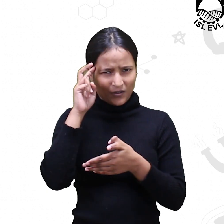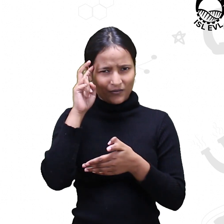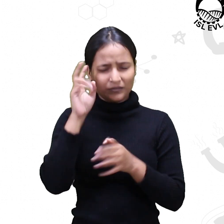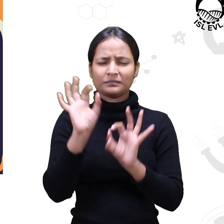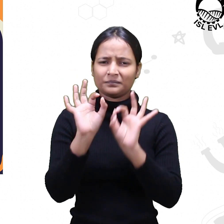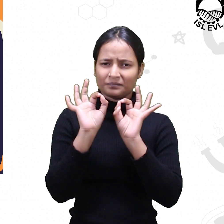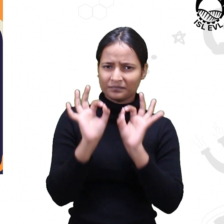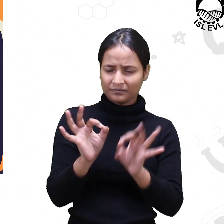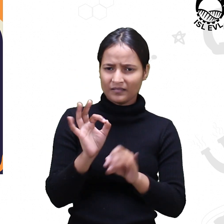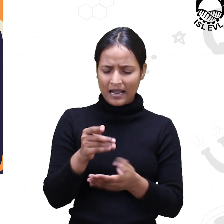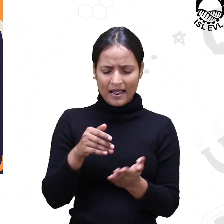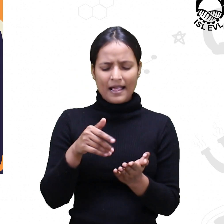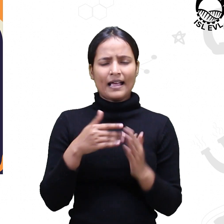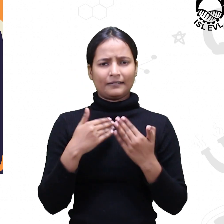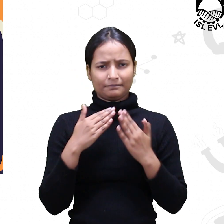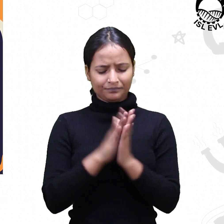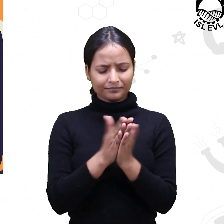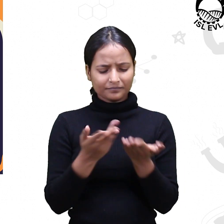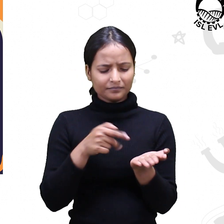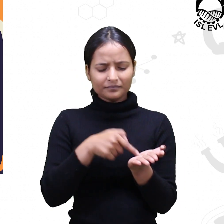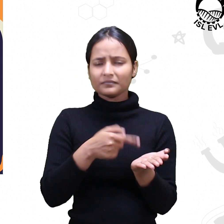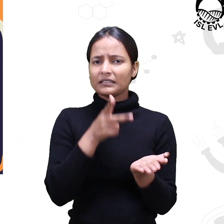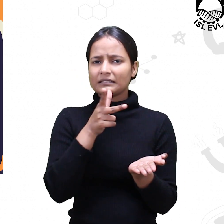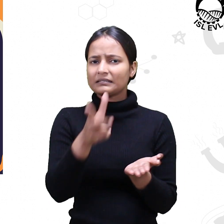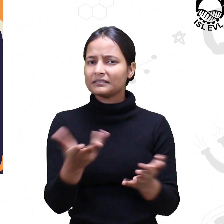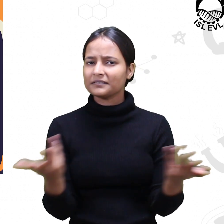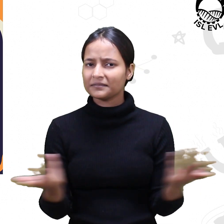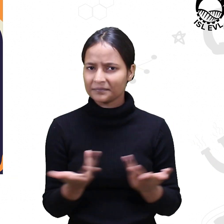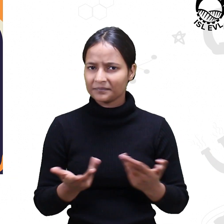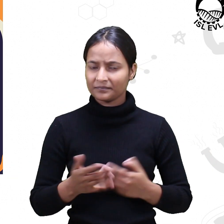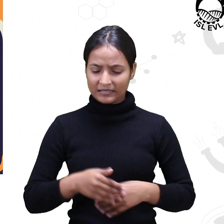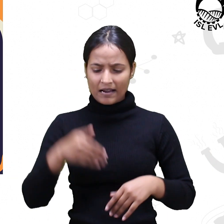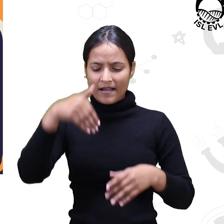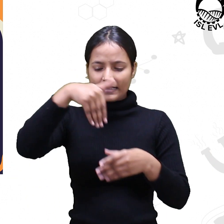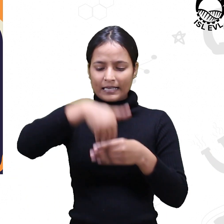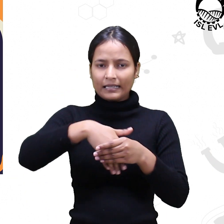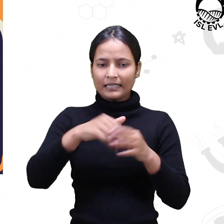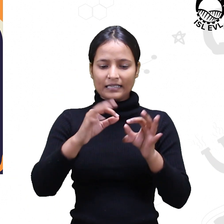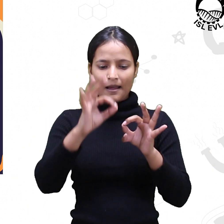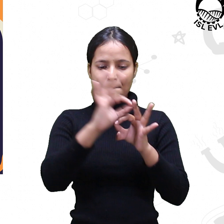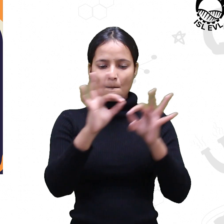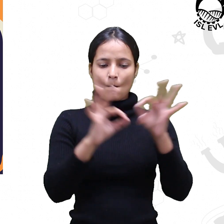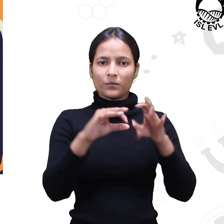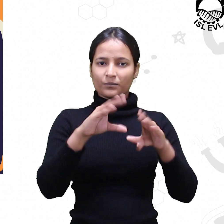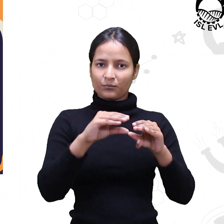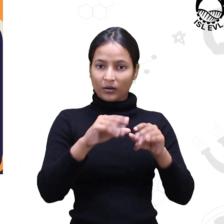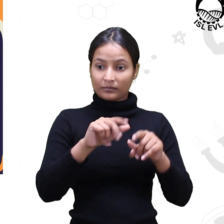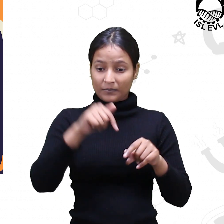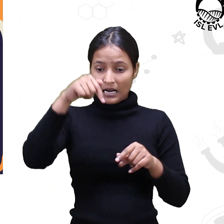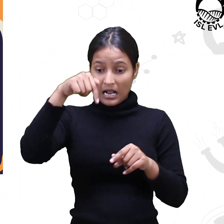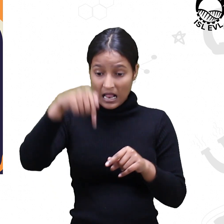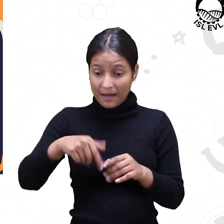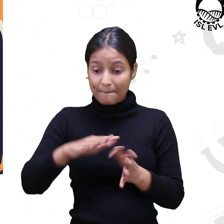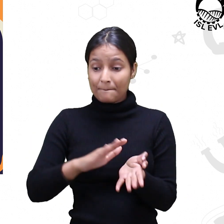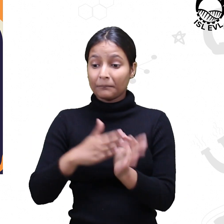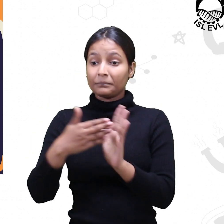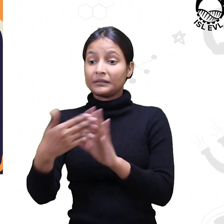formation always starts with a pure cartilage template. Okay. So what you have bone today, at one point it used to be